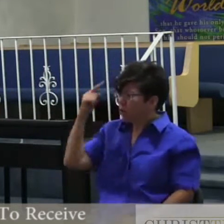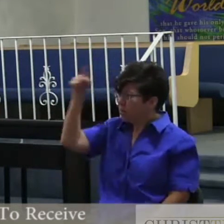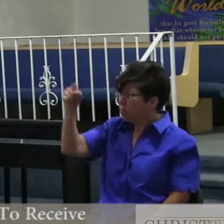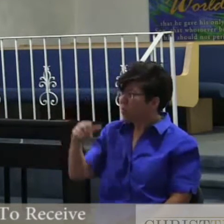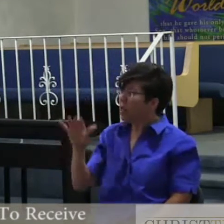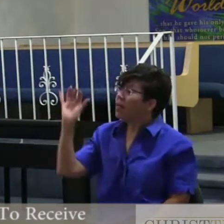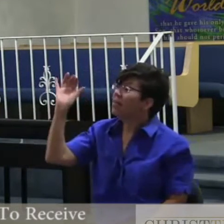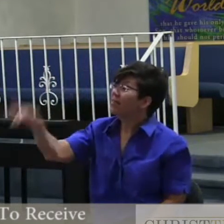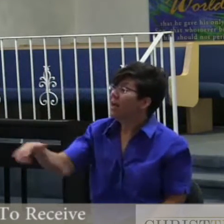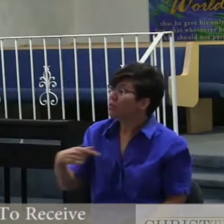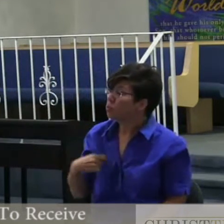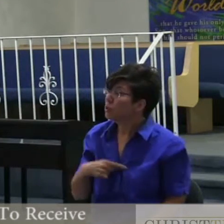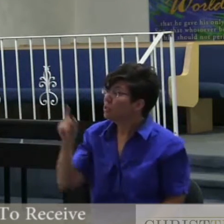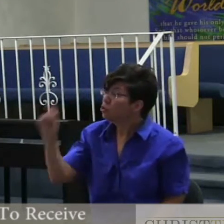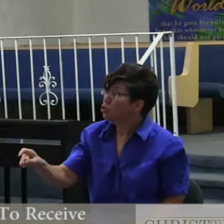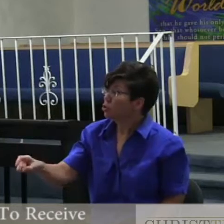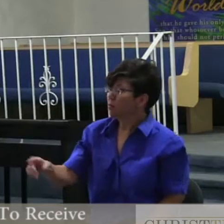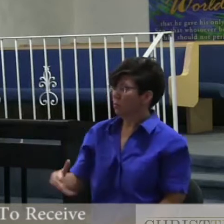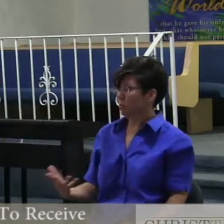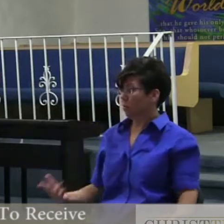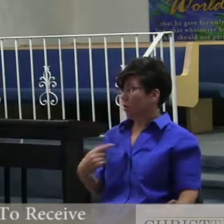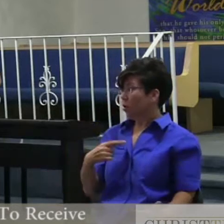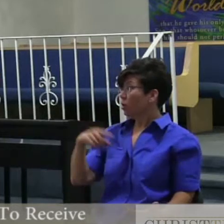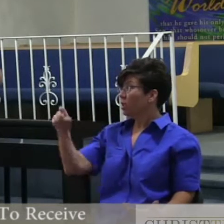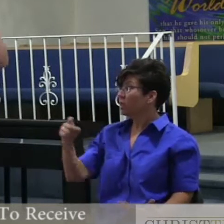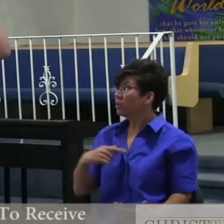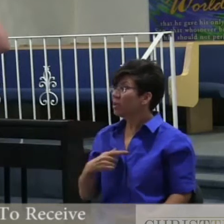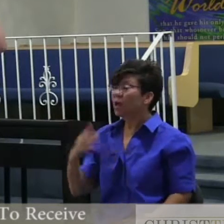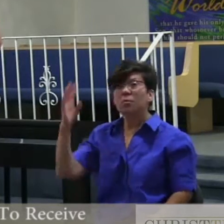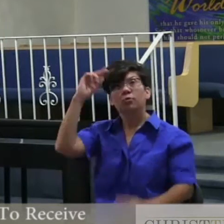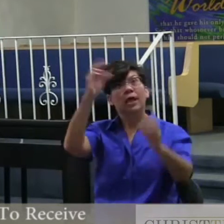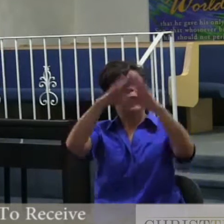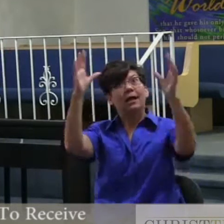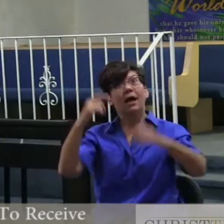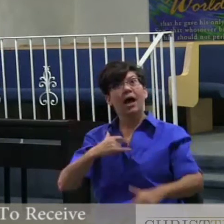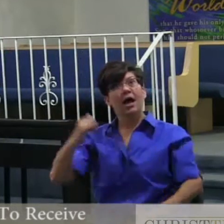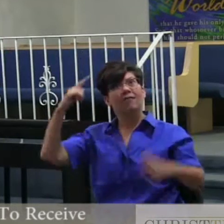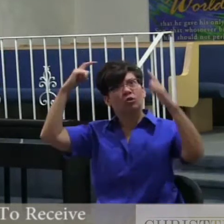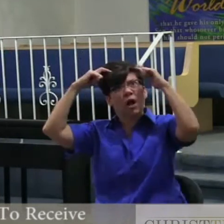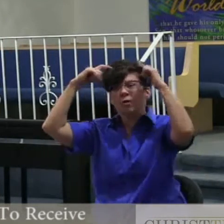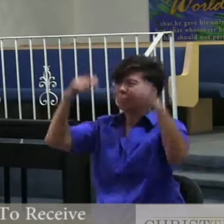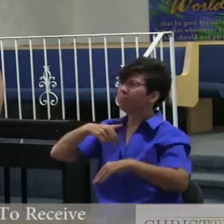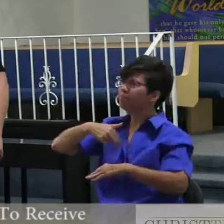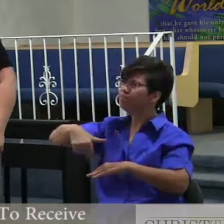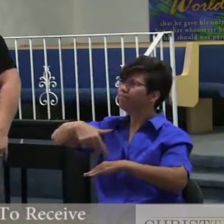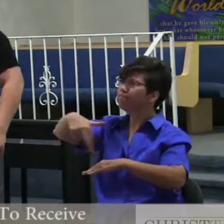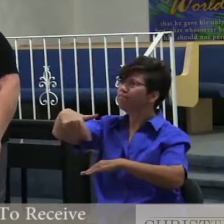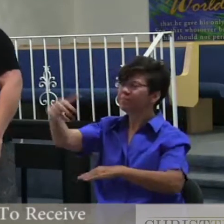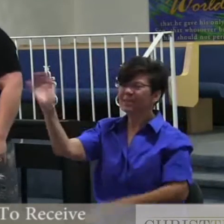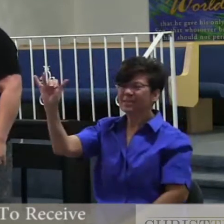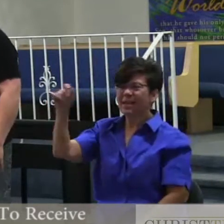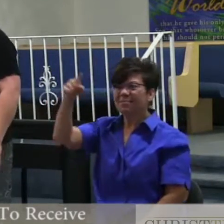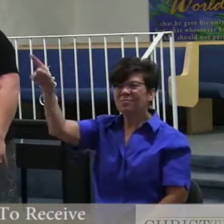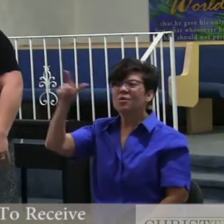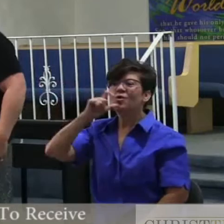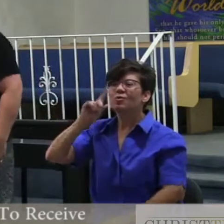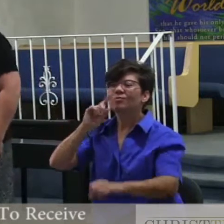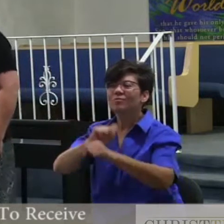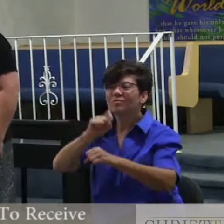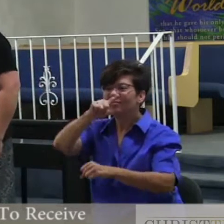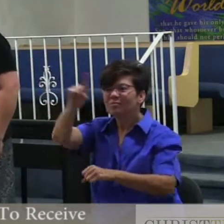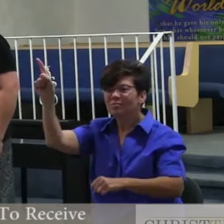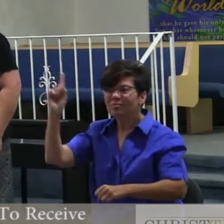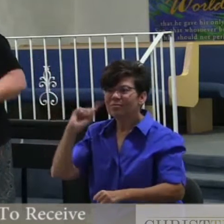me. That's the way we need to do. We need to pretend that I have a crown on my head. Just like people who run for